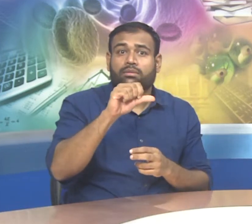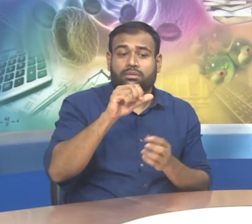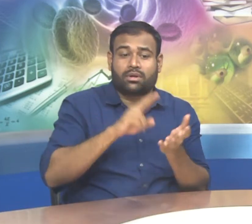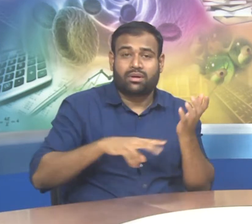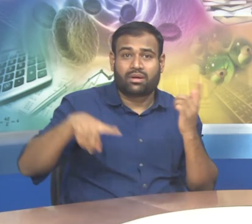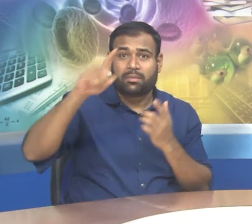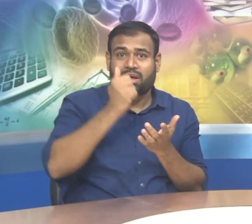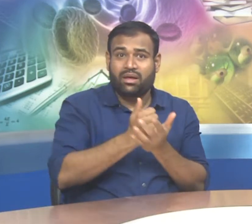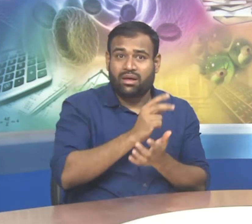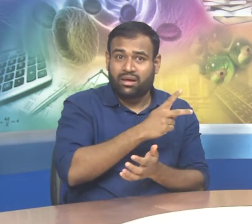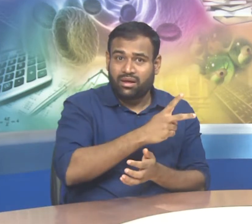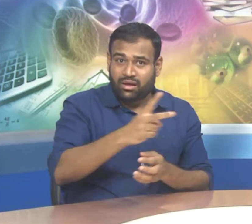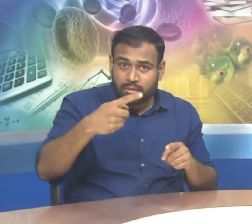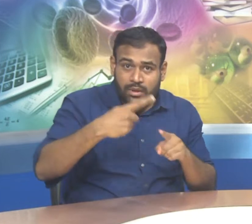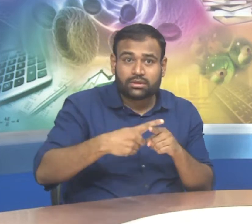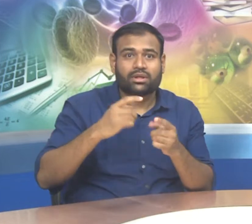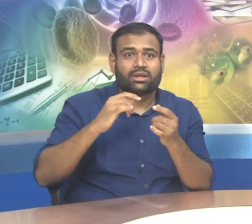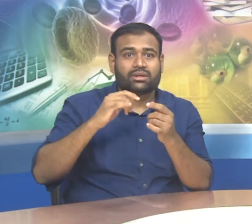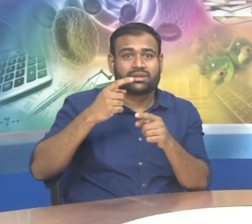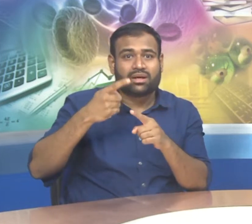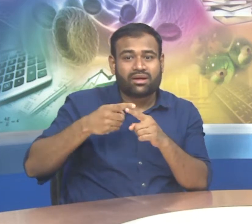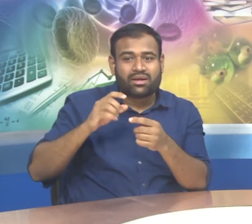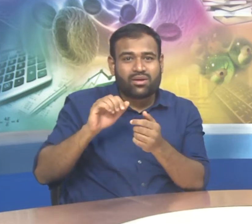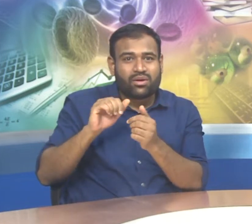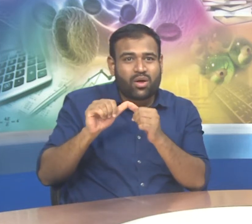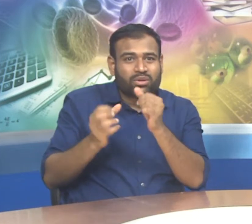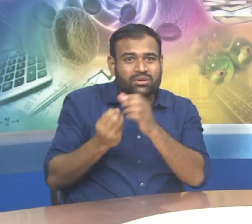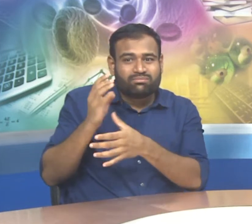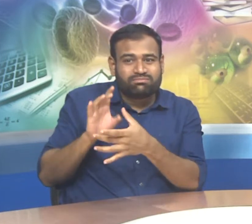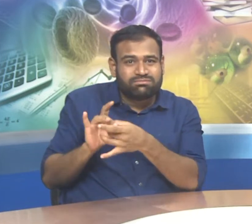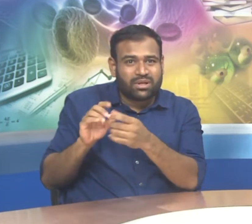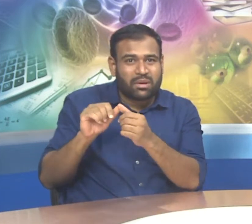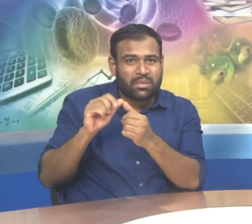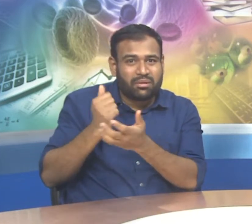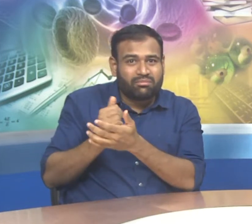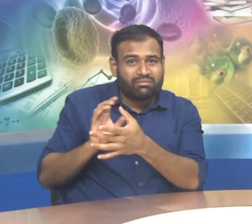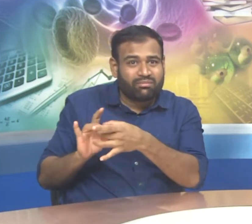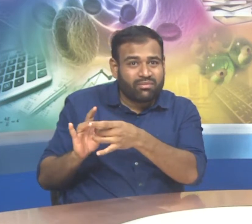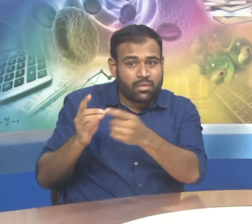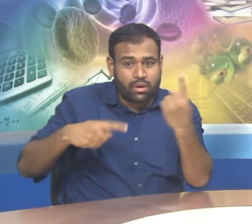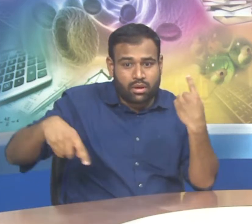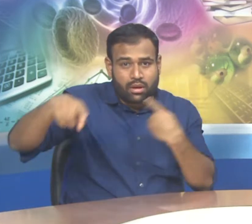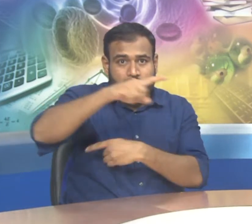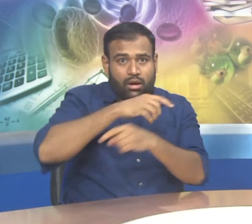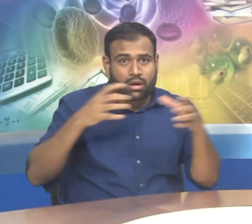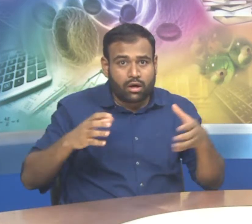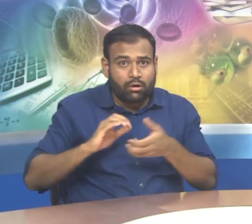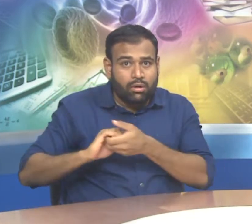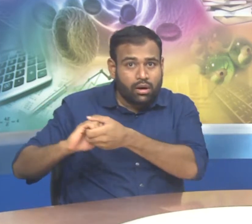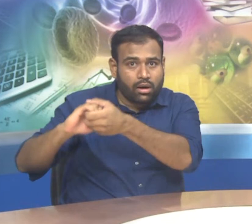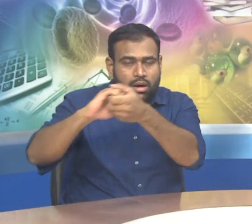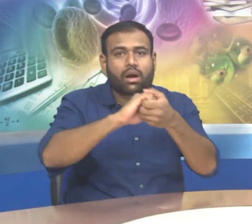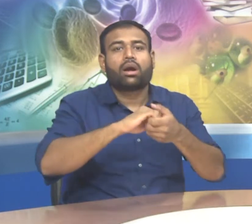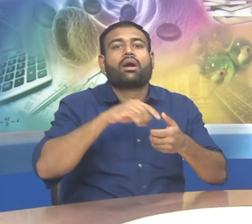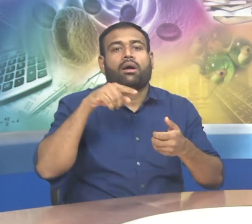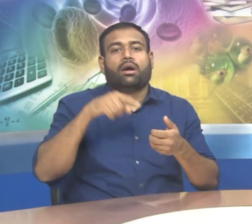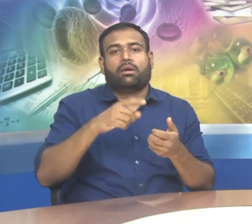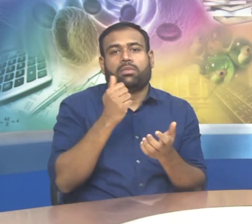and its 7 associate banks. They subscribe to the shares and